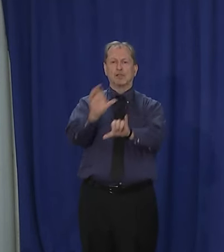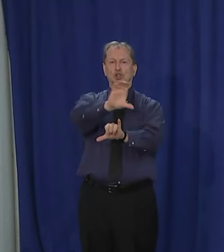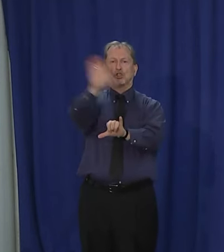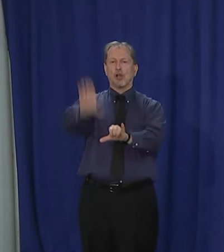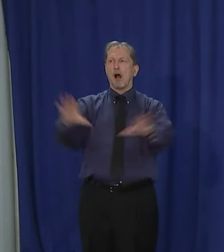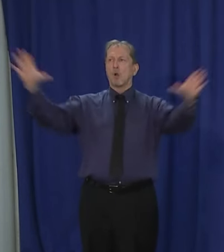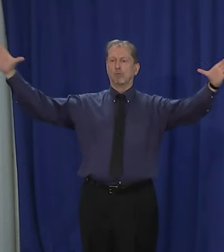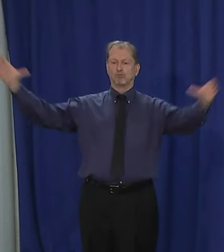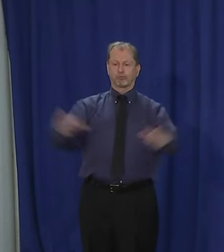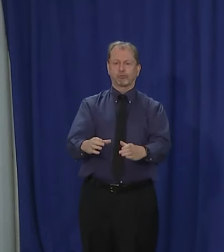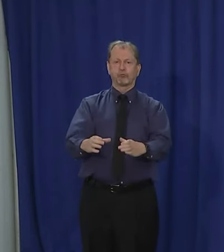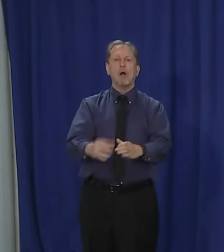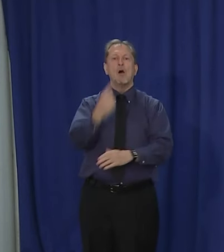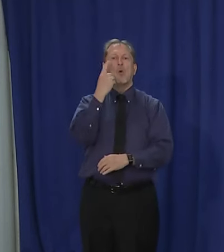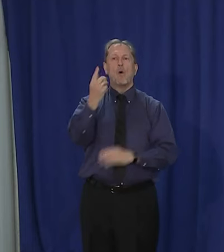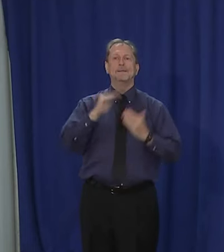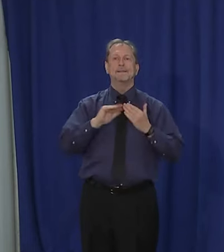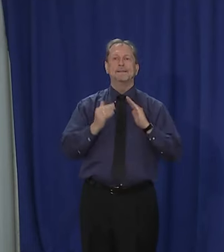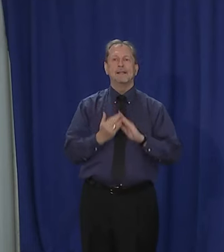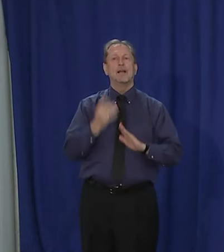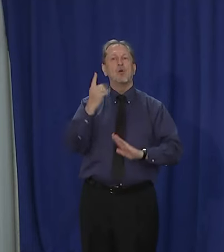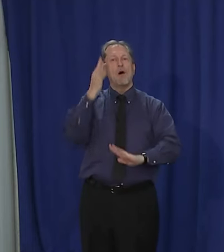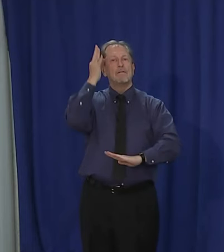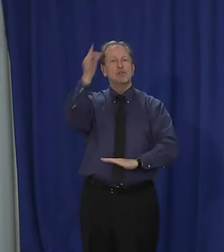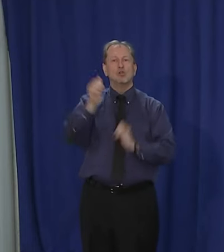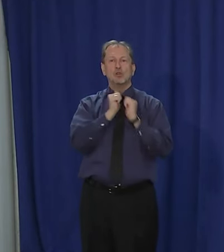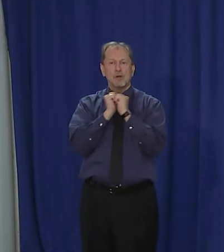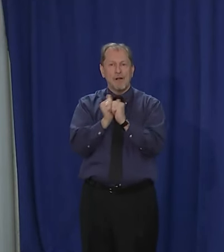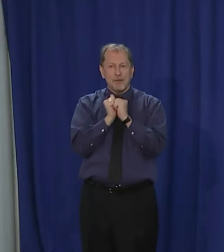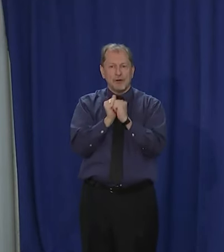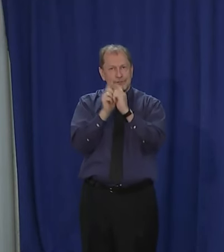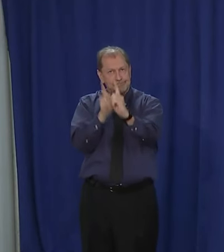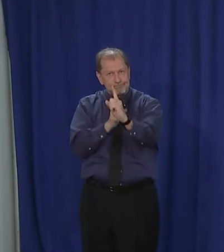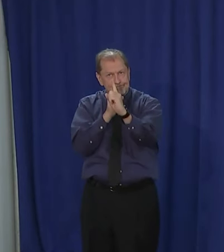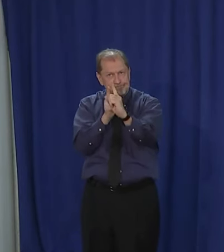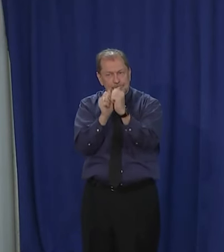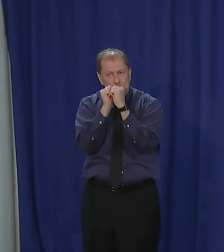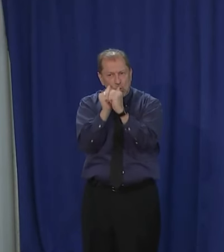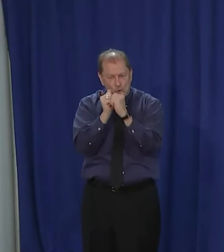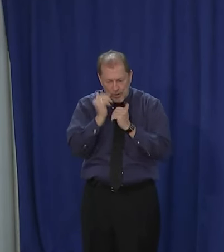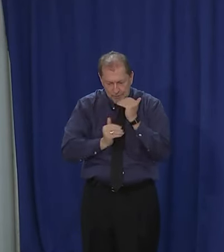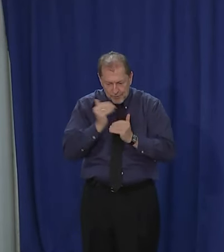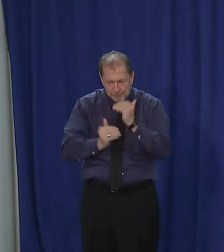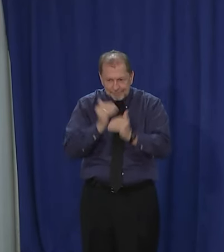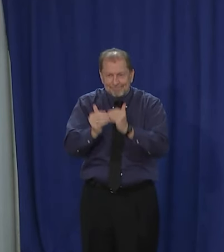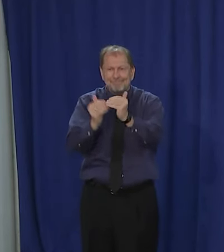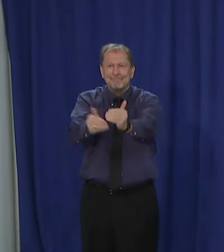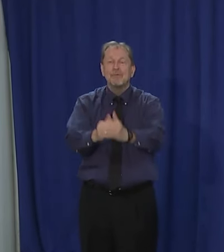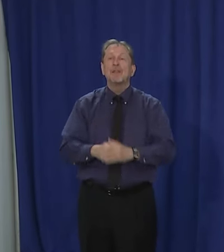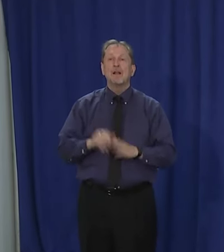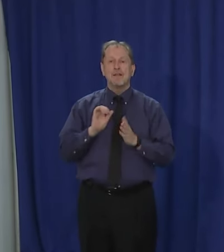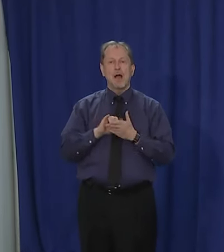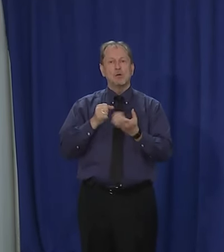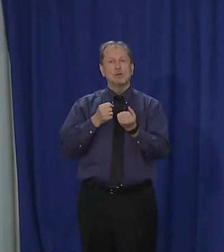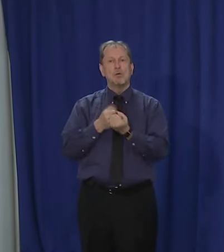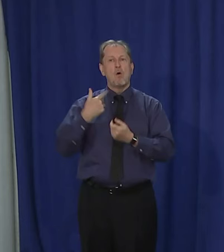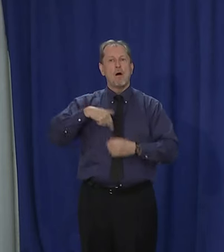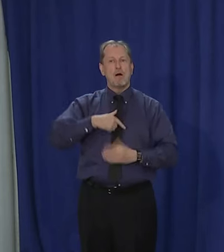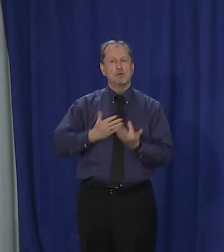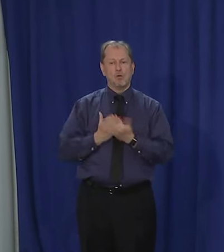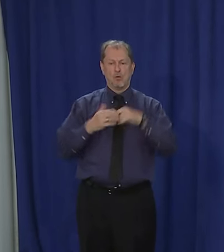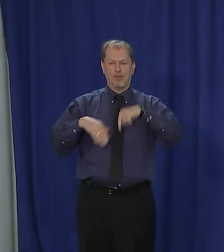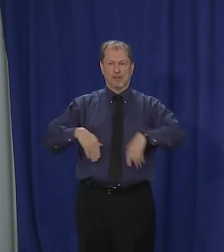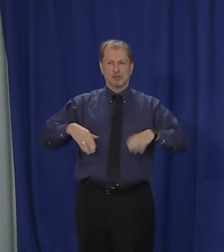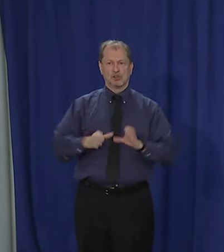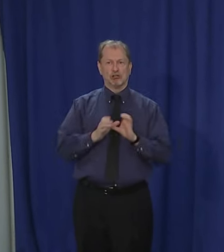with one future and one destiny bound together. It's what's carried us through this crisis and what will lead us out